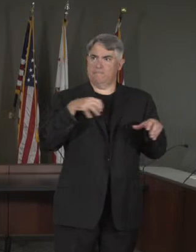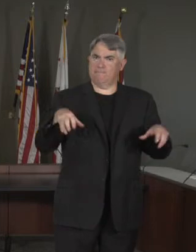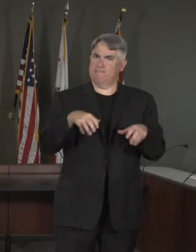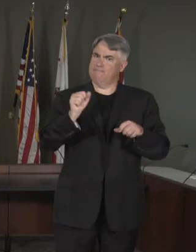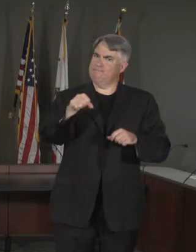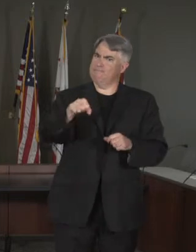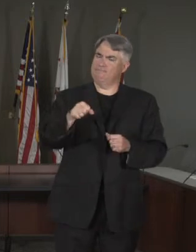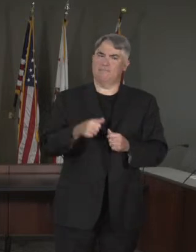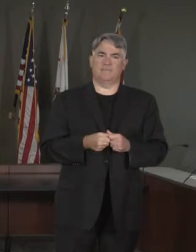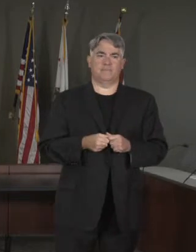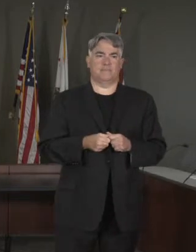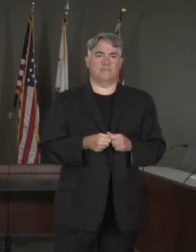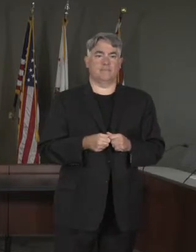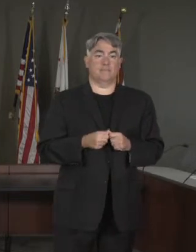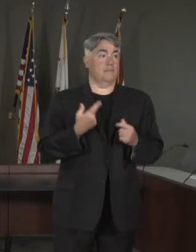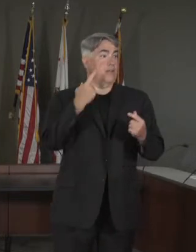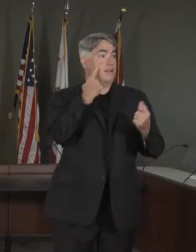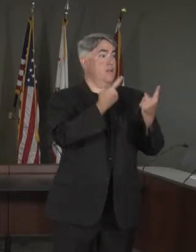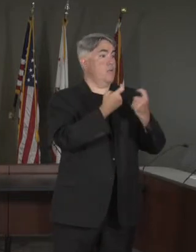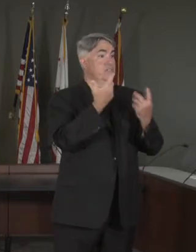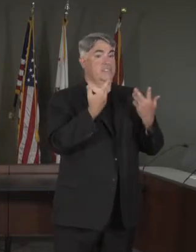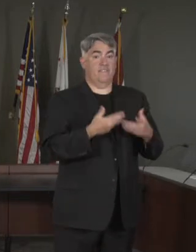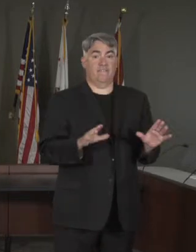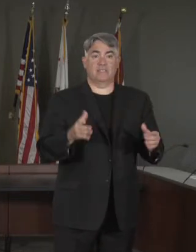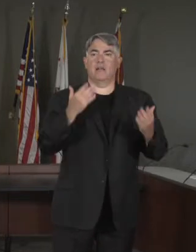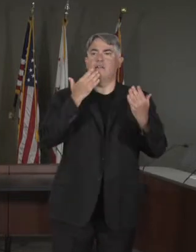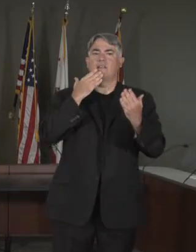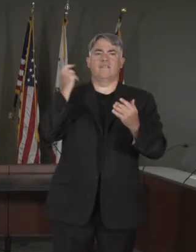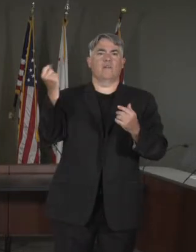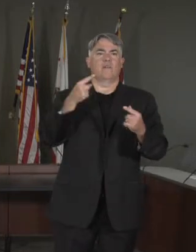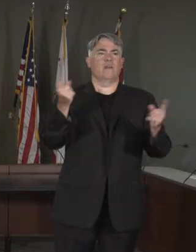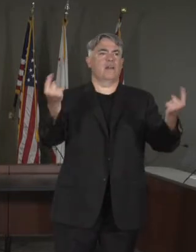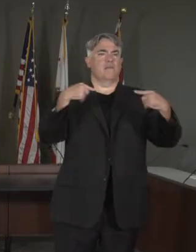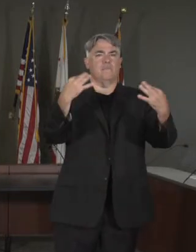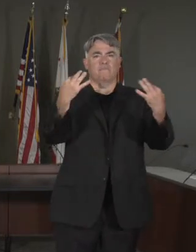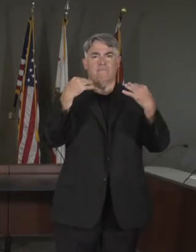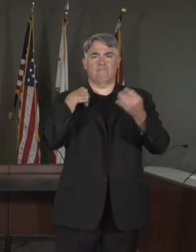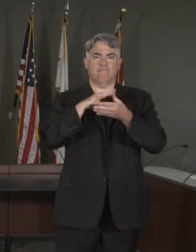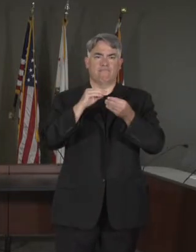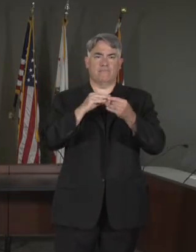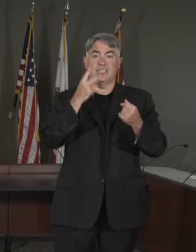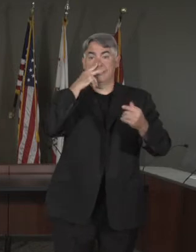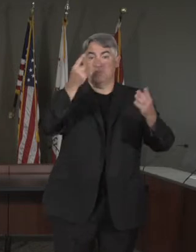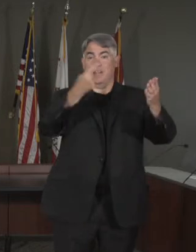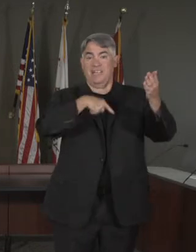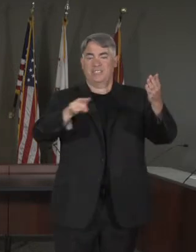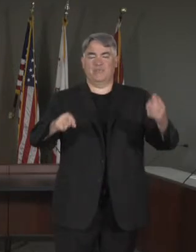completes our questions for today. So thank you, everyone, for joining us, and we will see you next week.